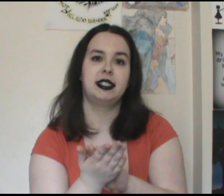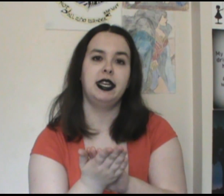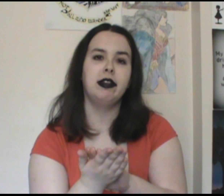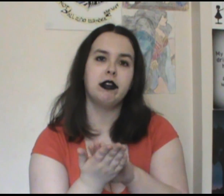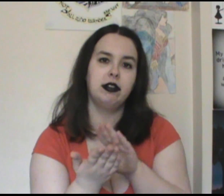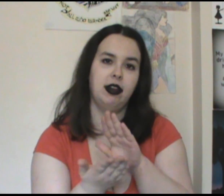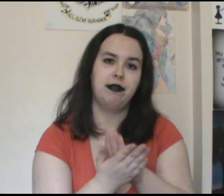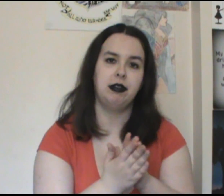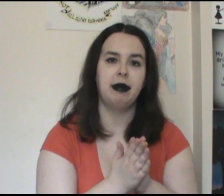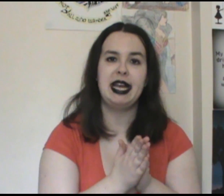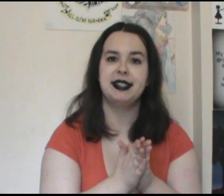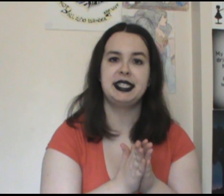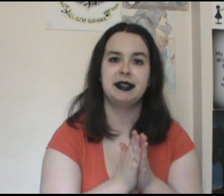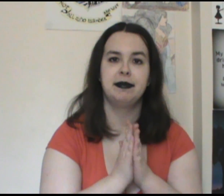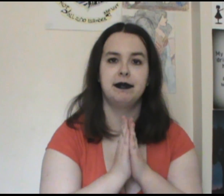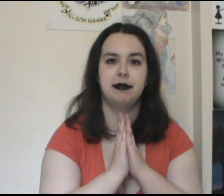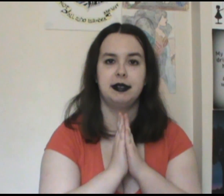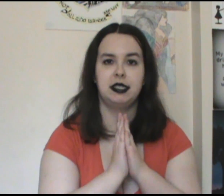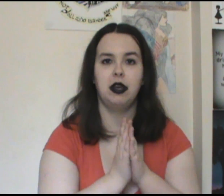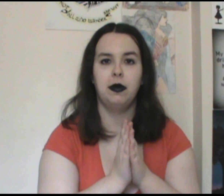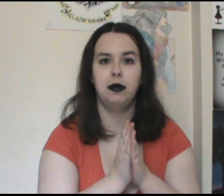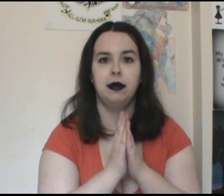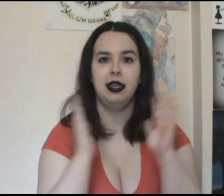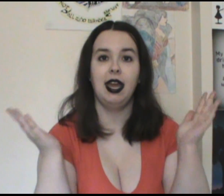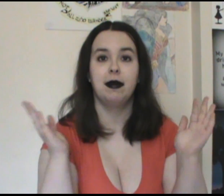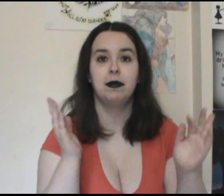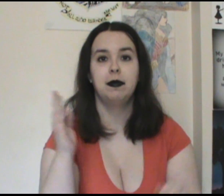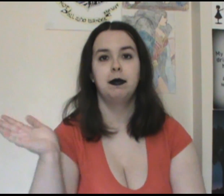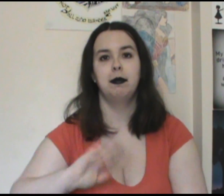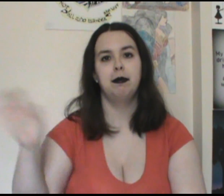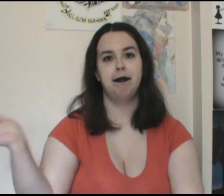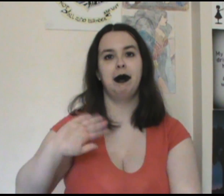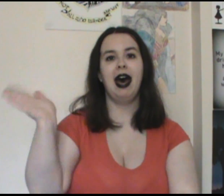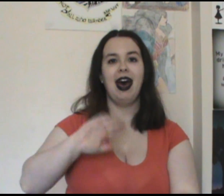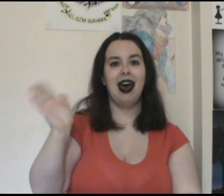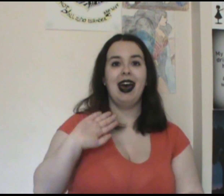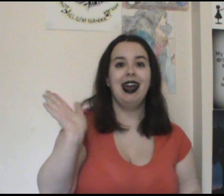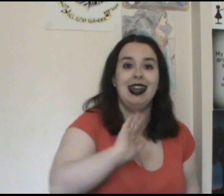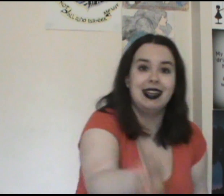16, called Of Two Minds. So yeah, bye!